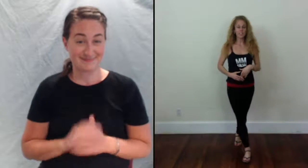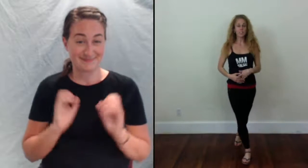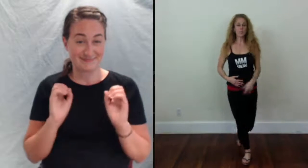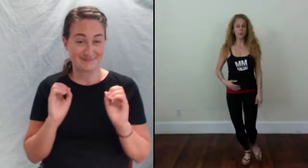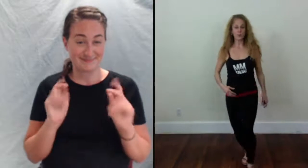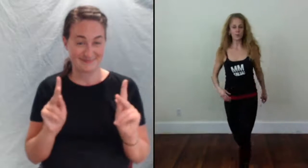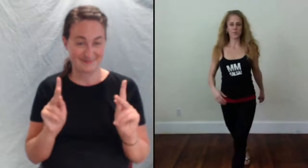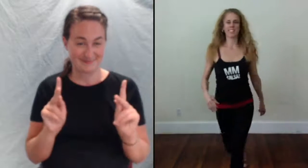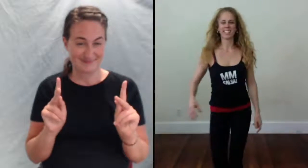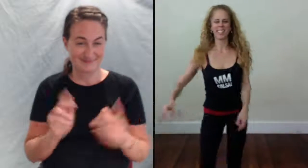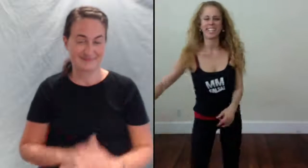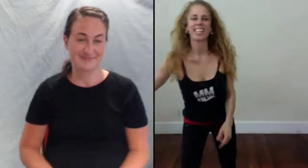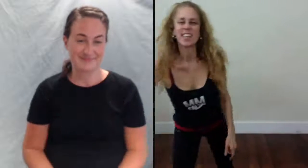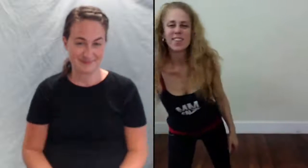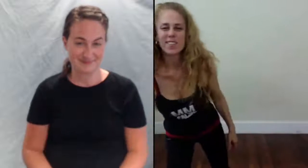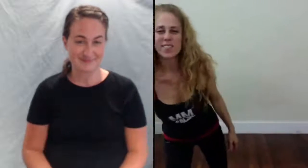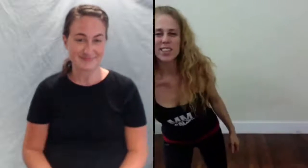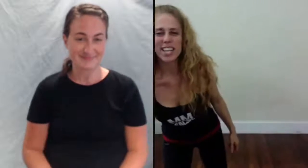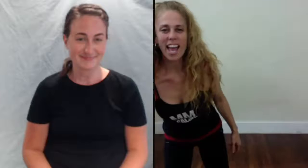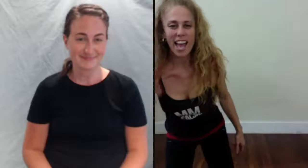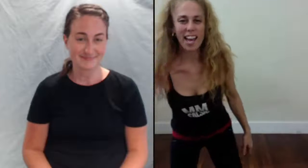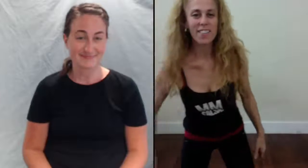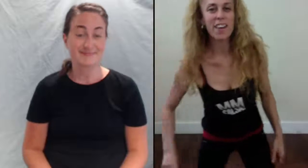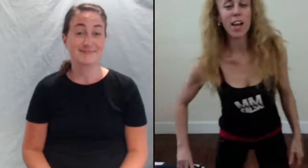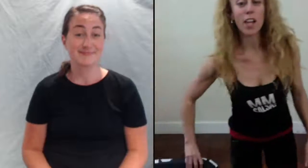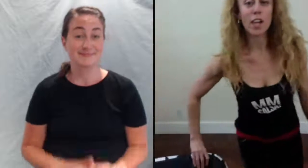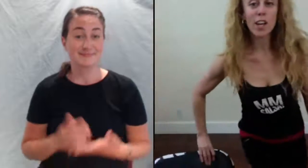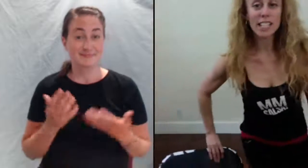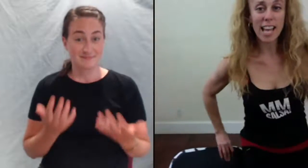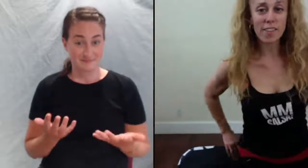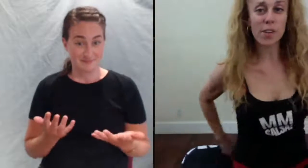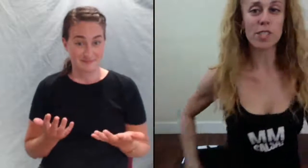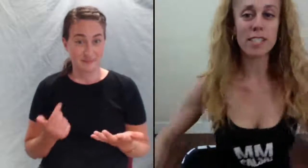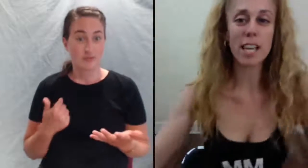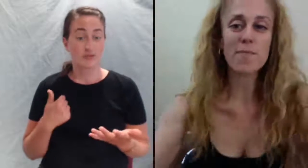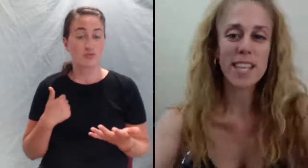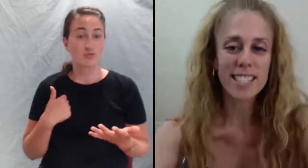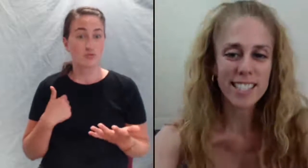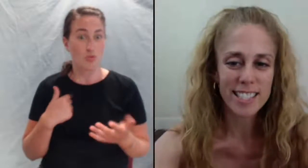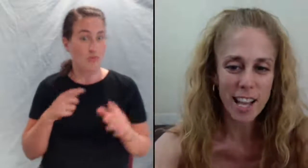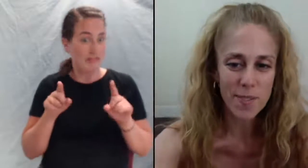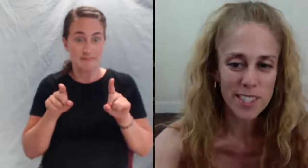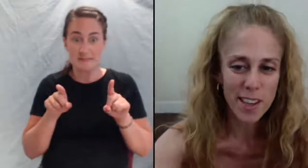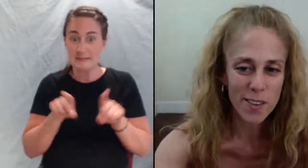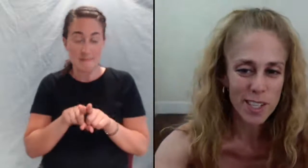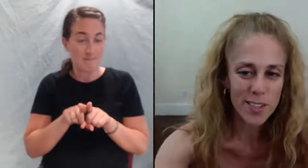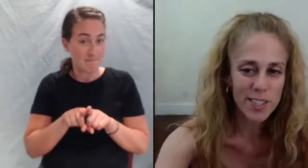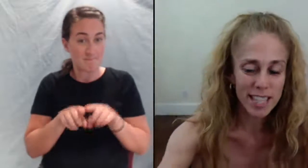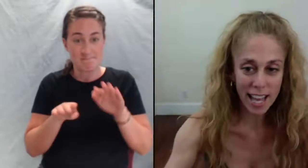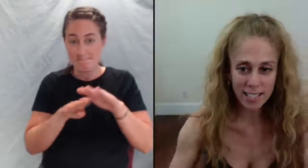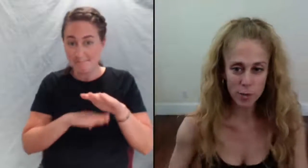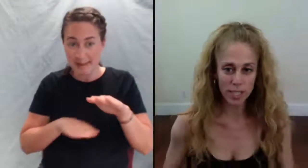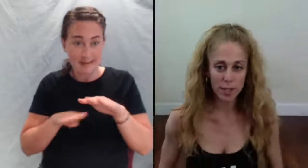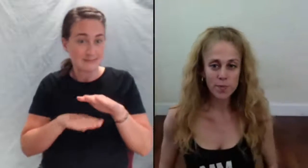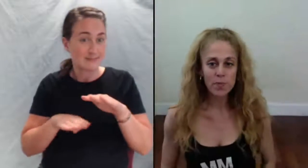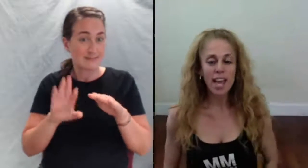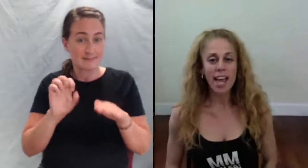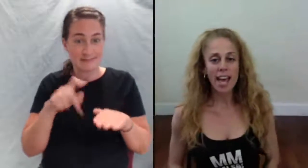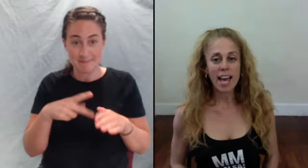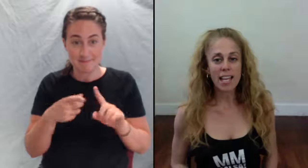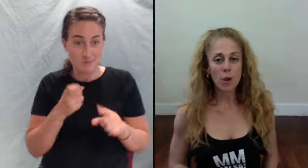Okay, so we have looked at those same basic steps that we used last